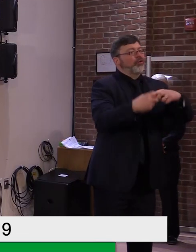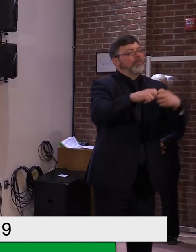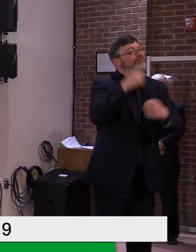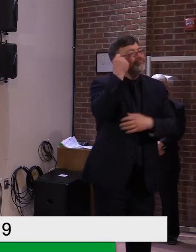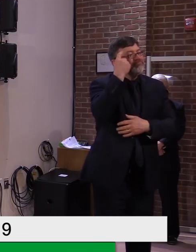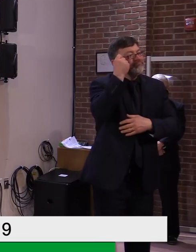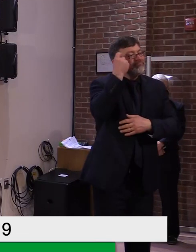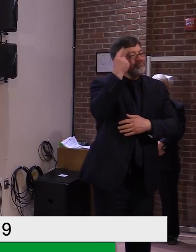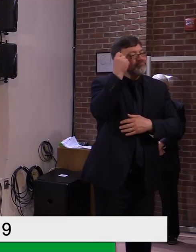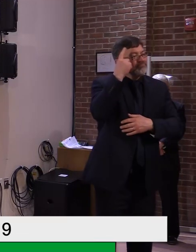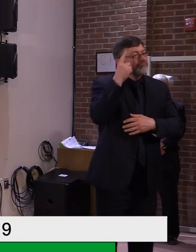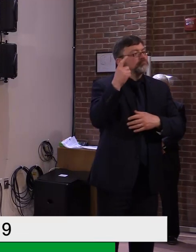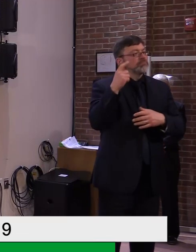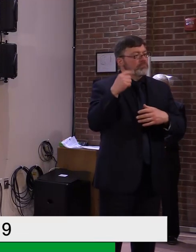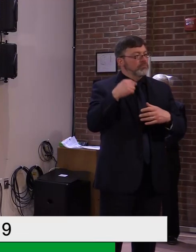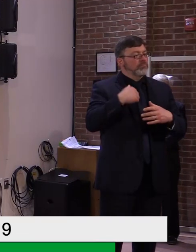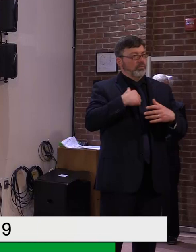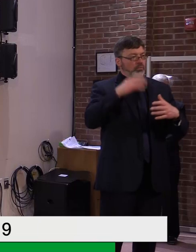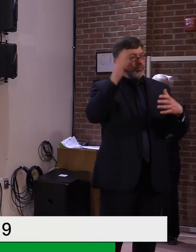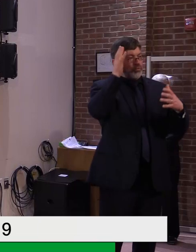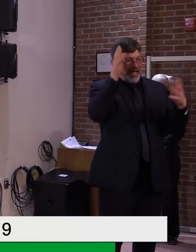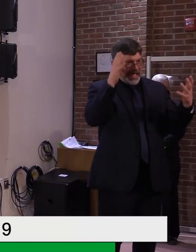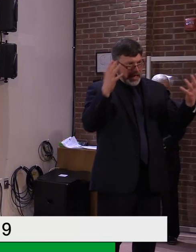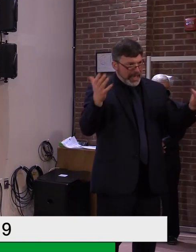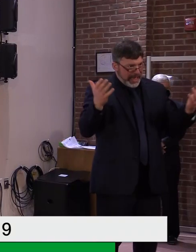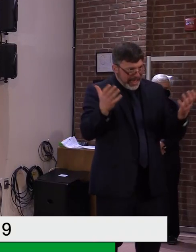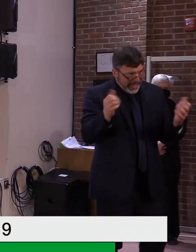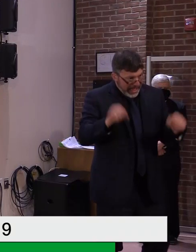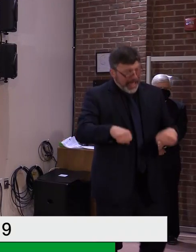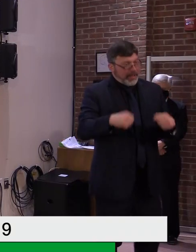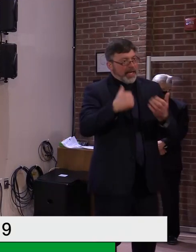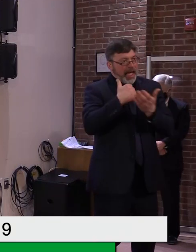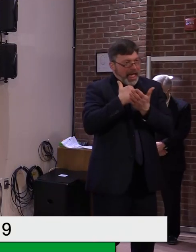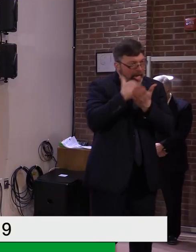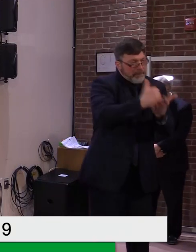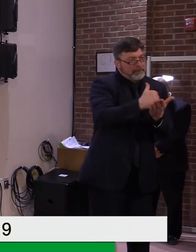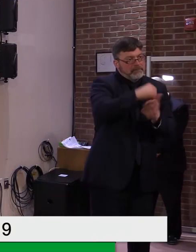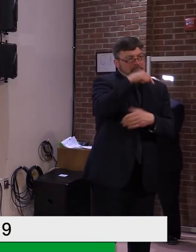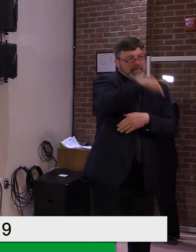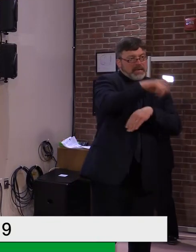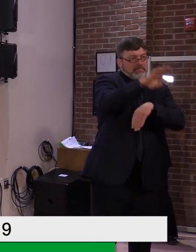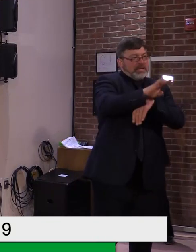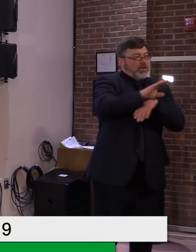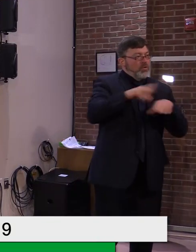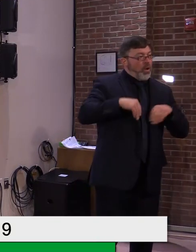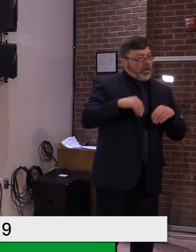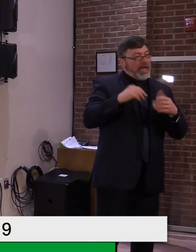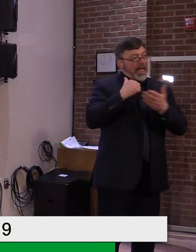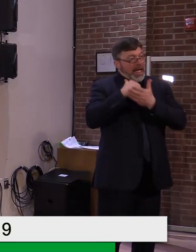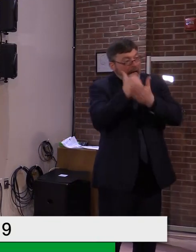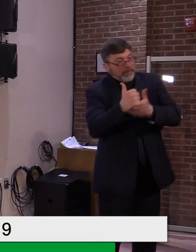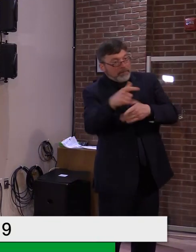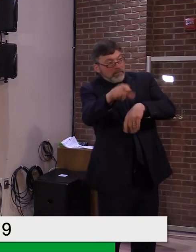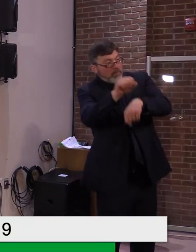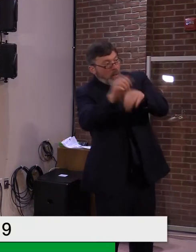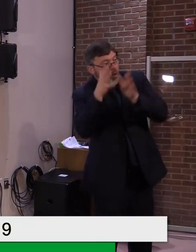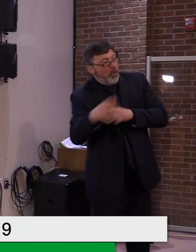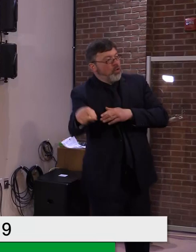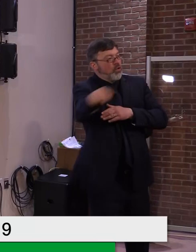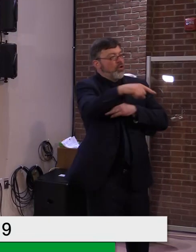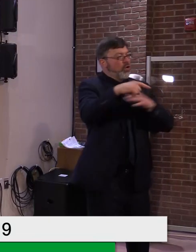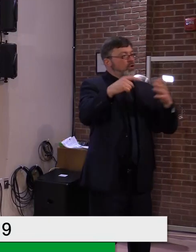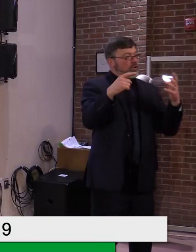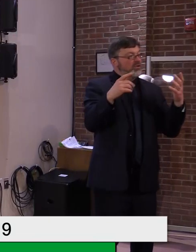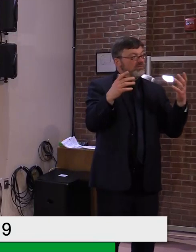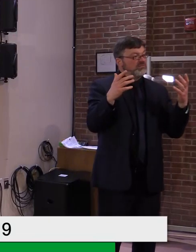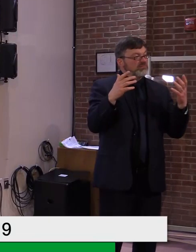whatever we can to assist. And I would say, you know, we have 35,000 people unemployed at this point. We'll